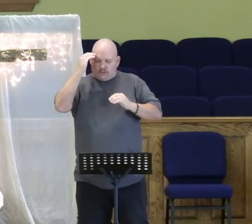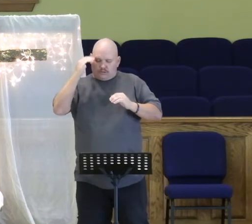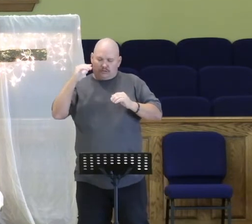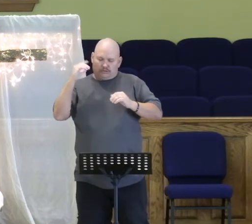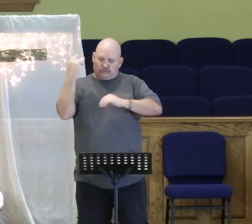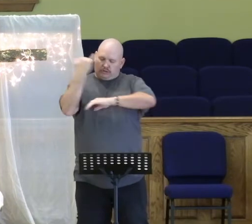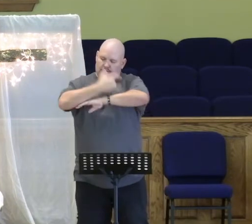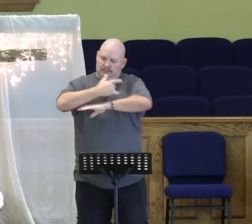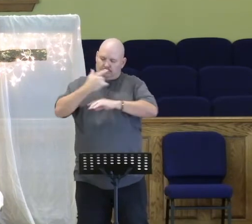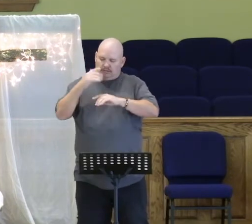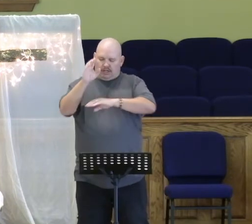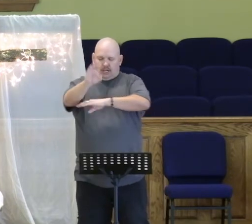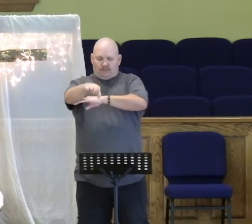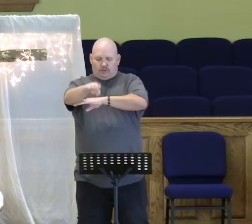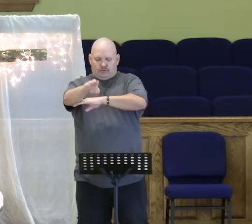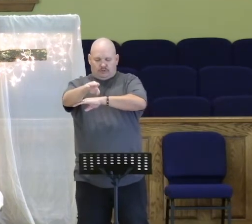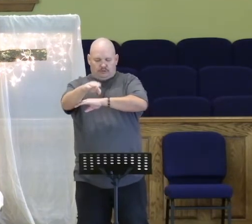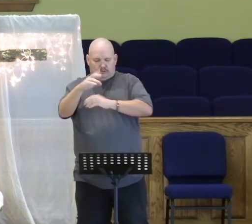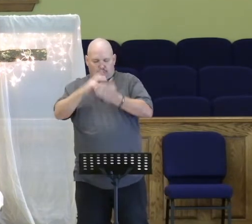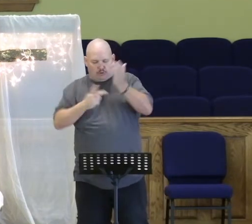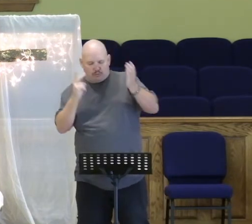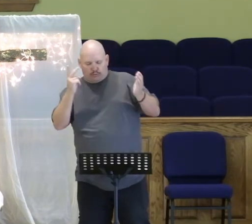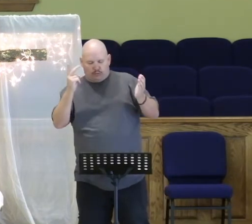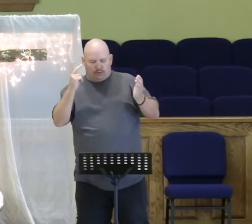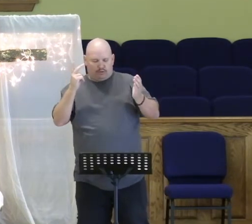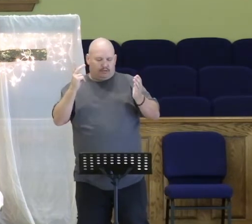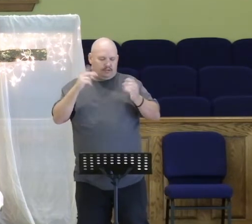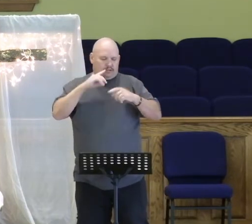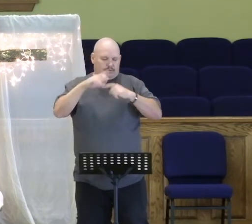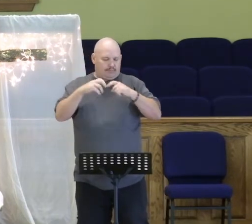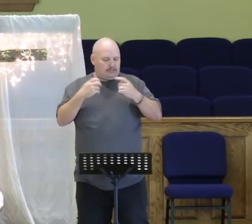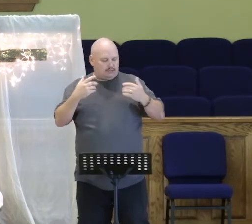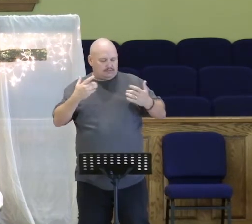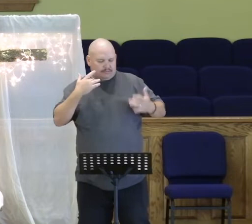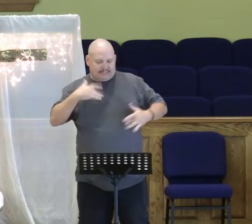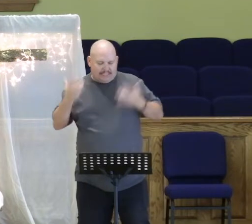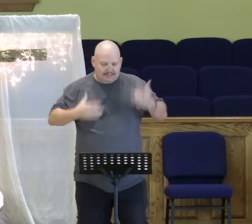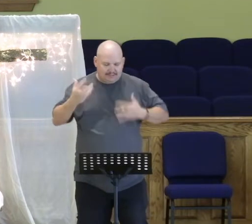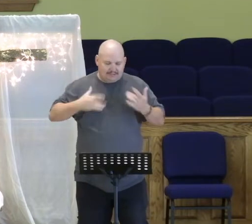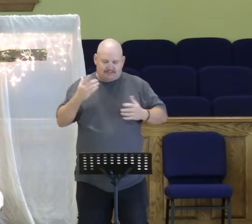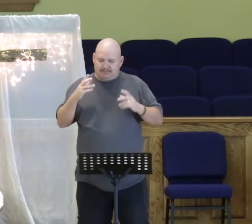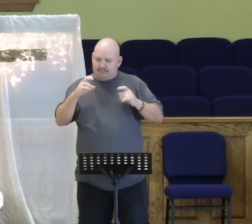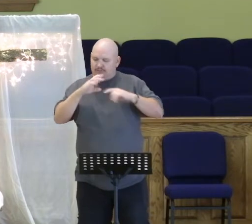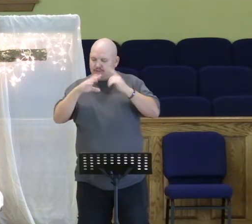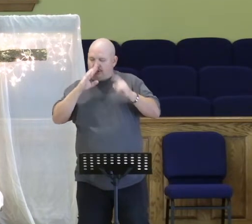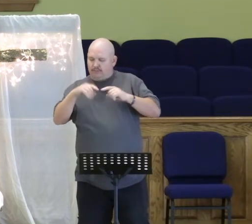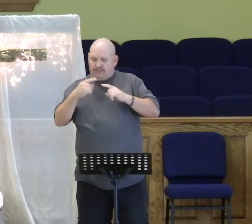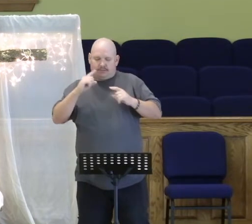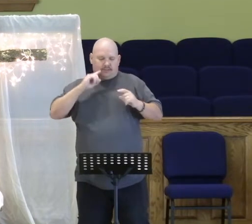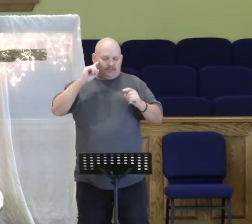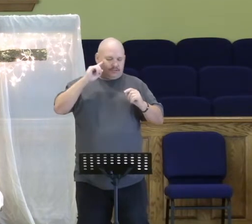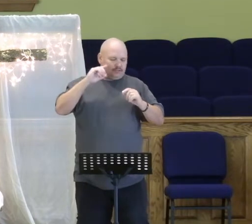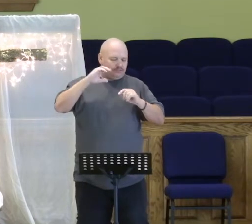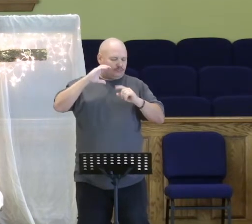deaf awareness today and now this afternoon, part two. And we're excited about this, and we, the deaf, have